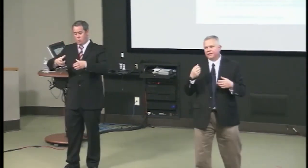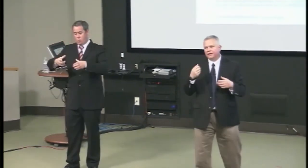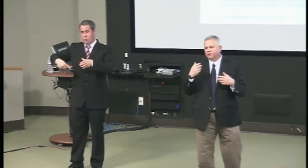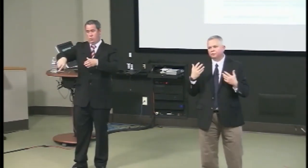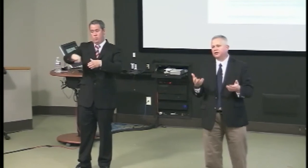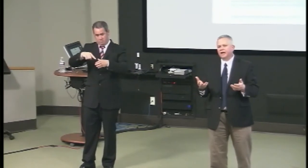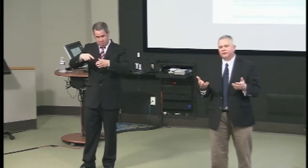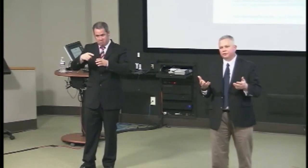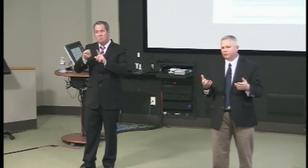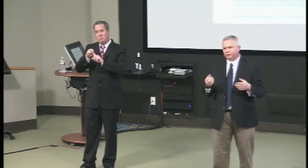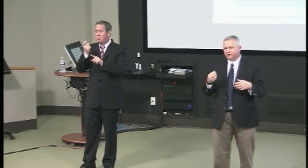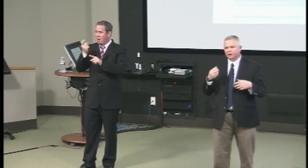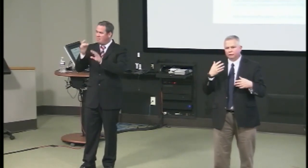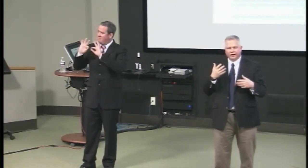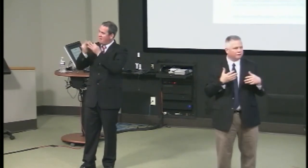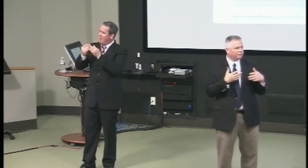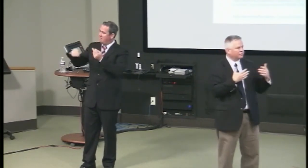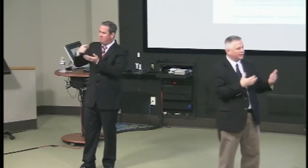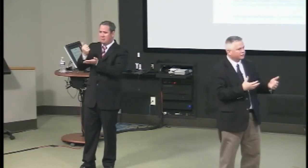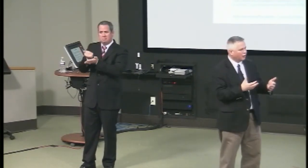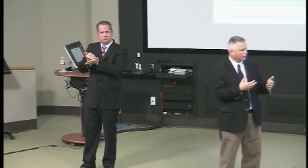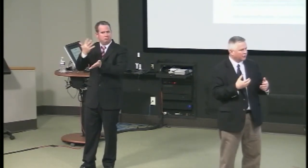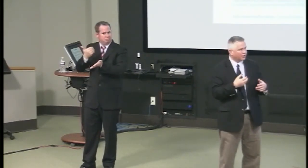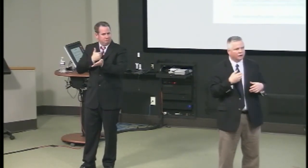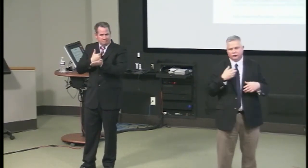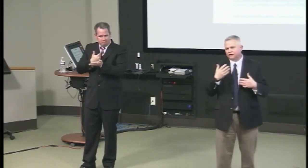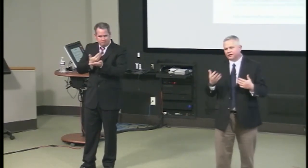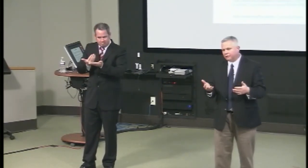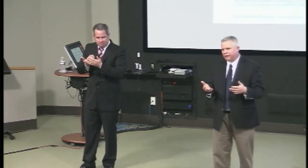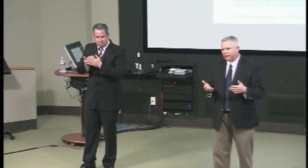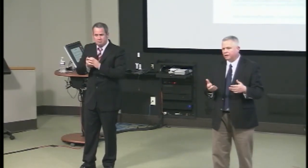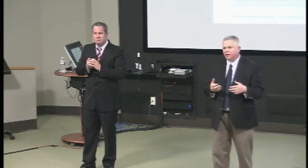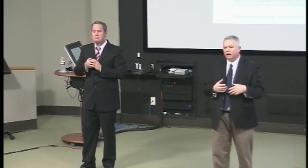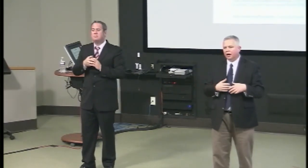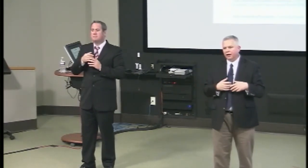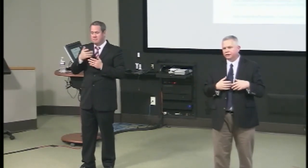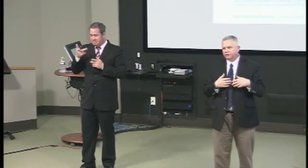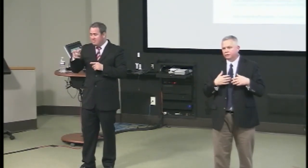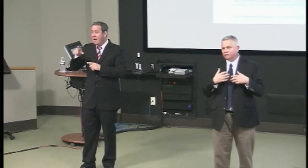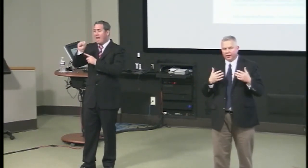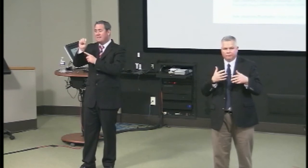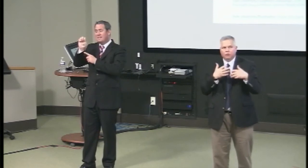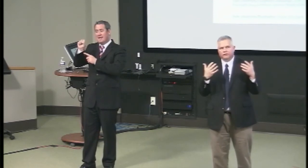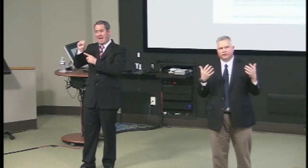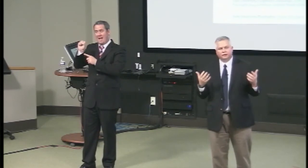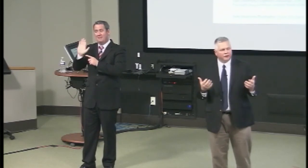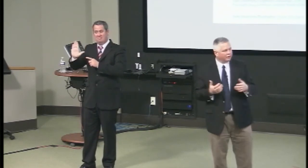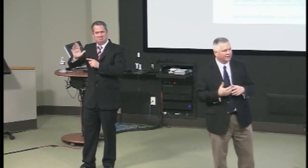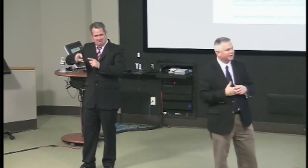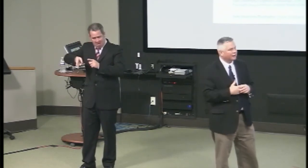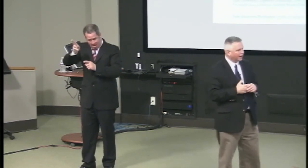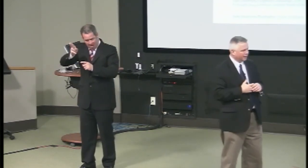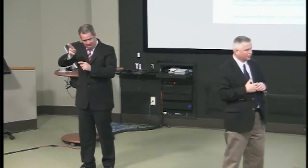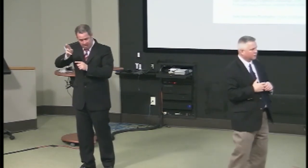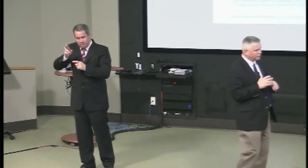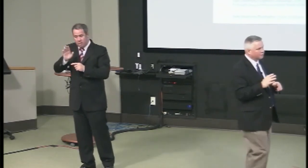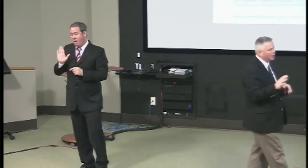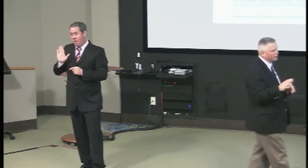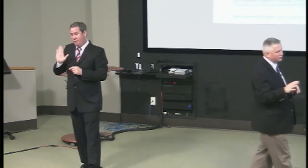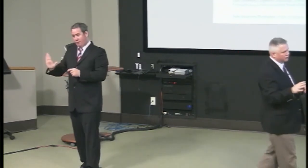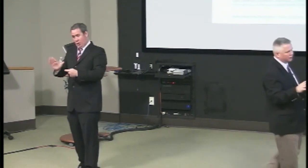will present with speech sound disorders ranging from late talking to stuttering to more severe